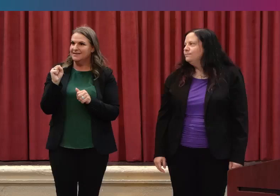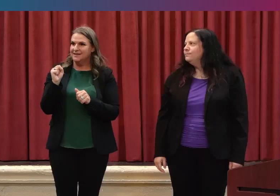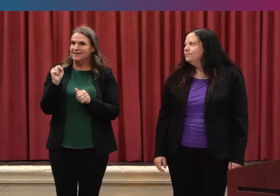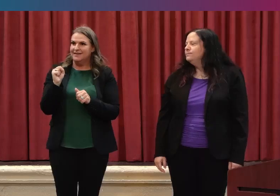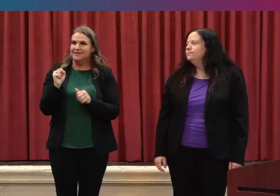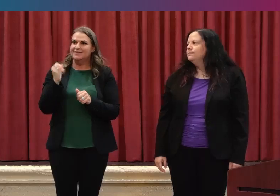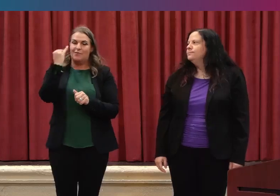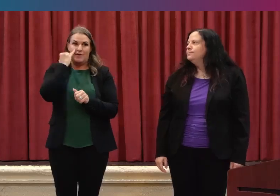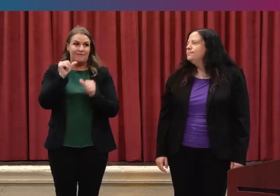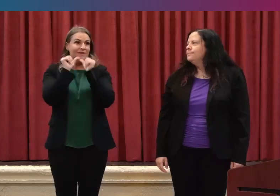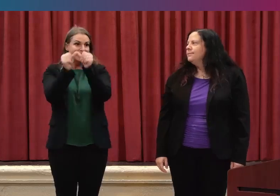fight for you.